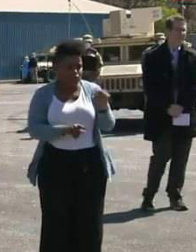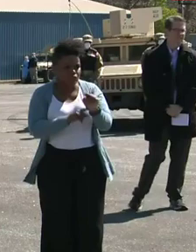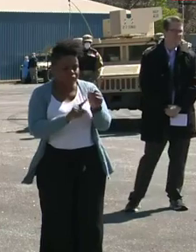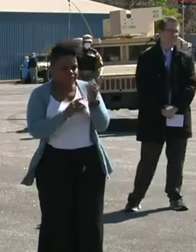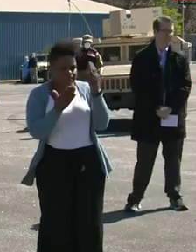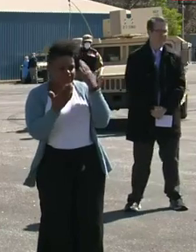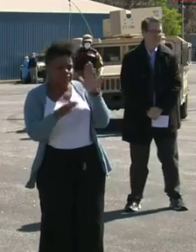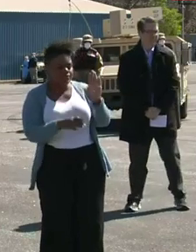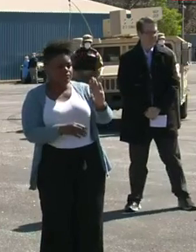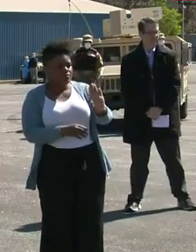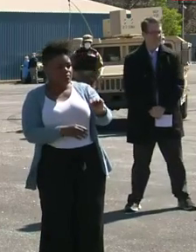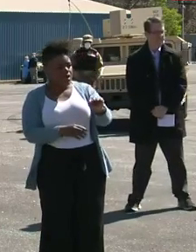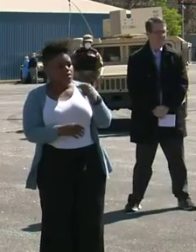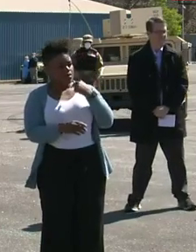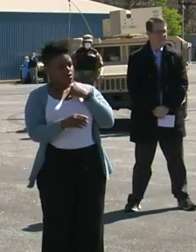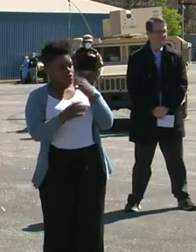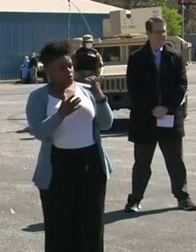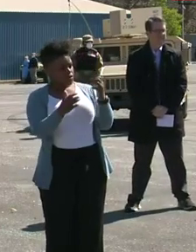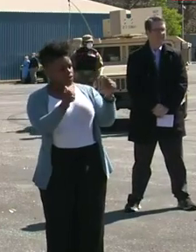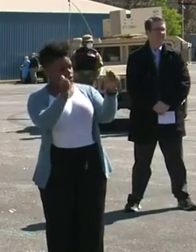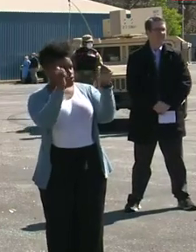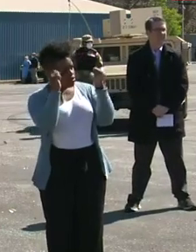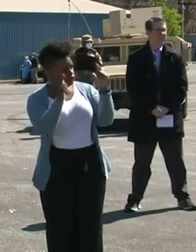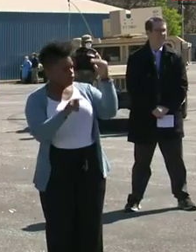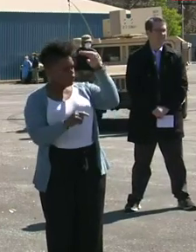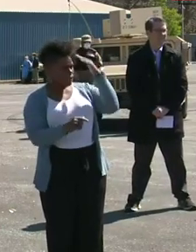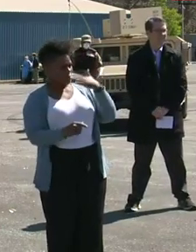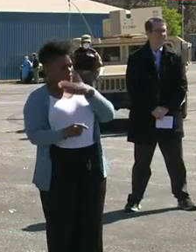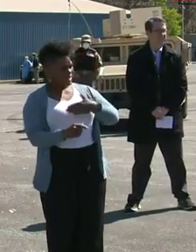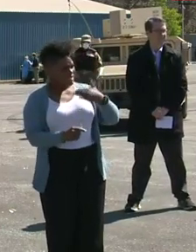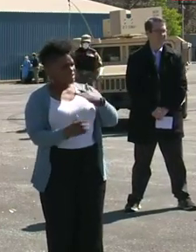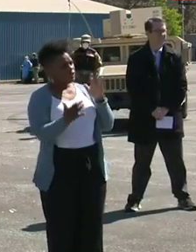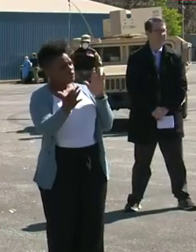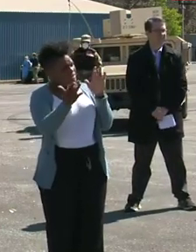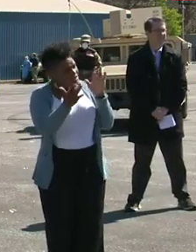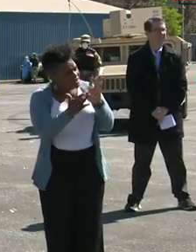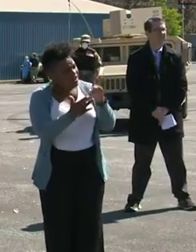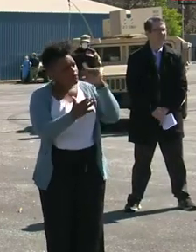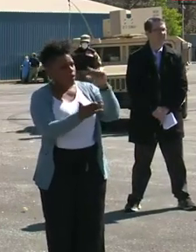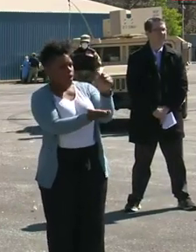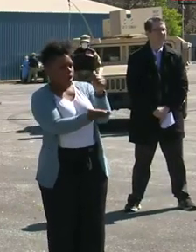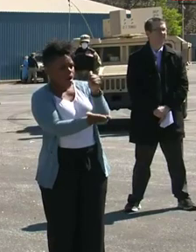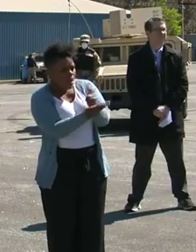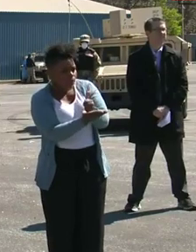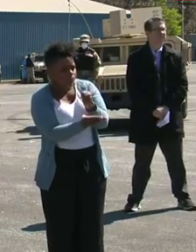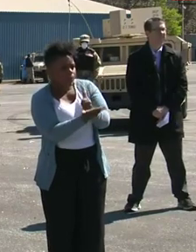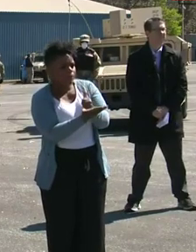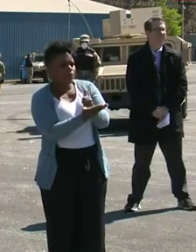to know that they should reach out for help and ask their doctor what to do.